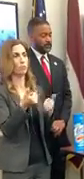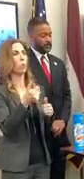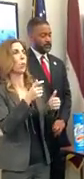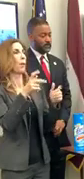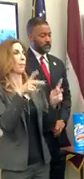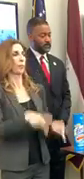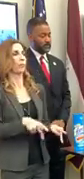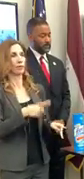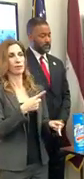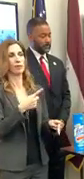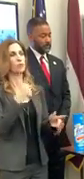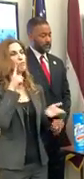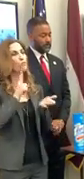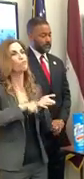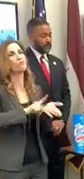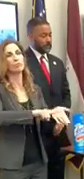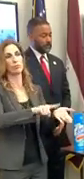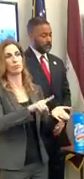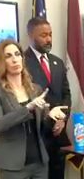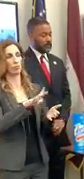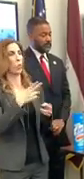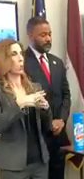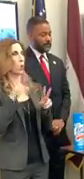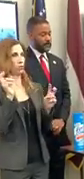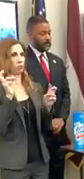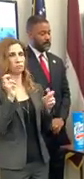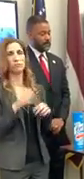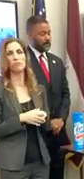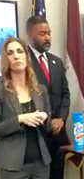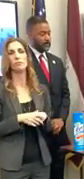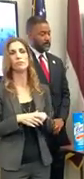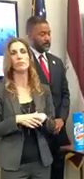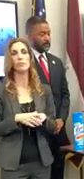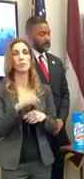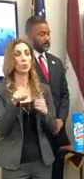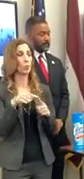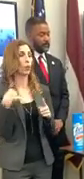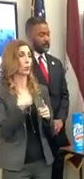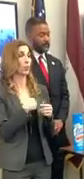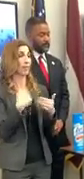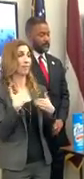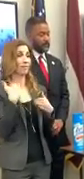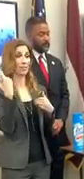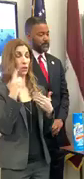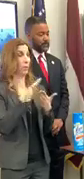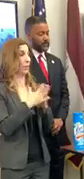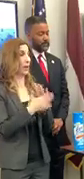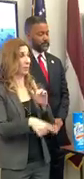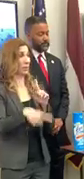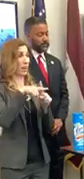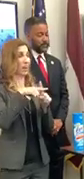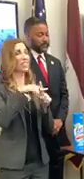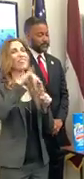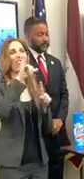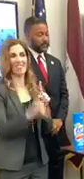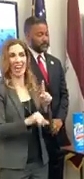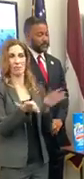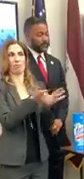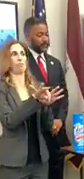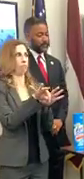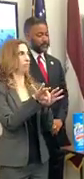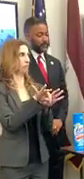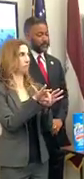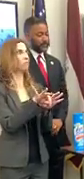persons under investigation, as they're called. So as soon as we have anybody that becomes positive, that's really the thing that